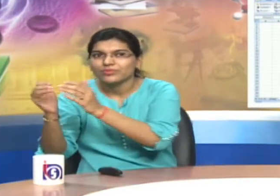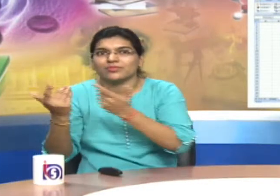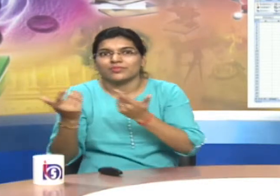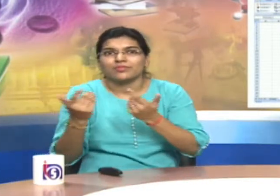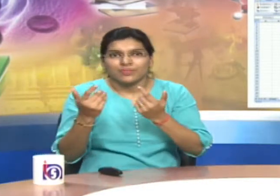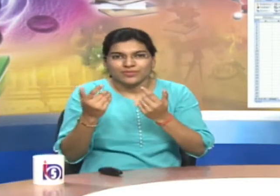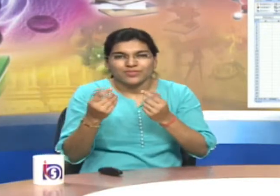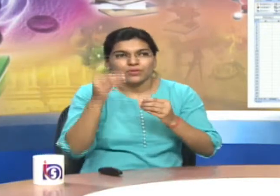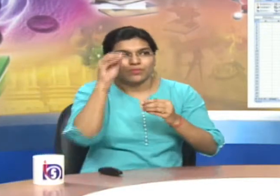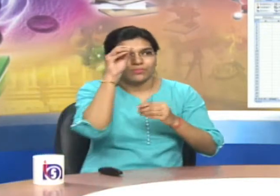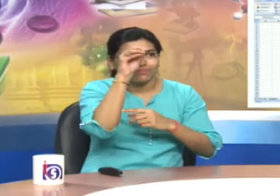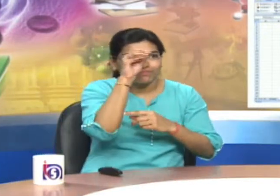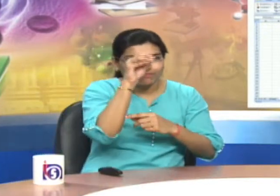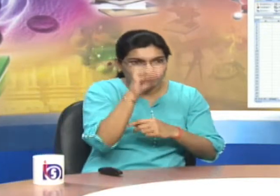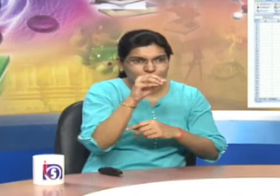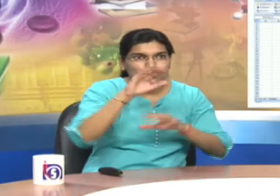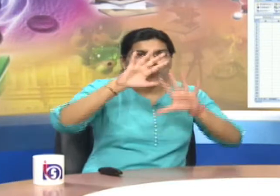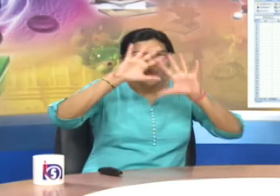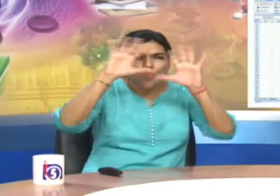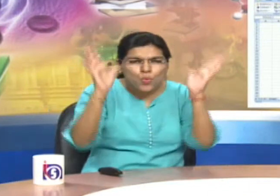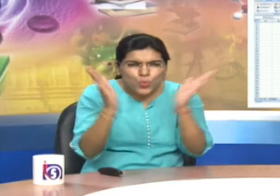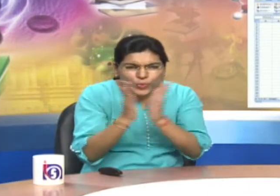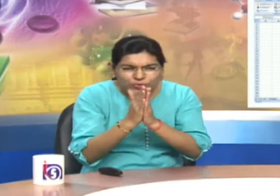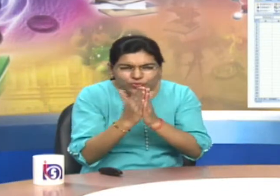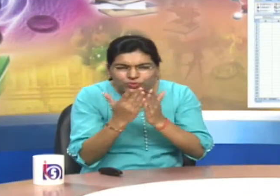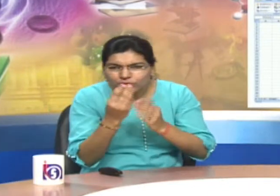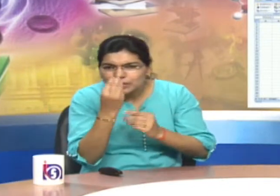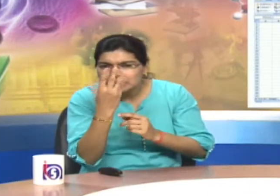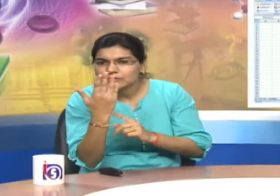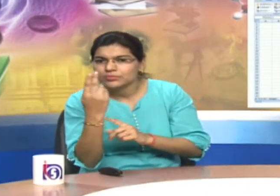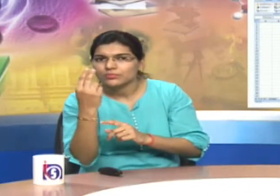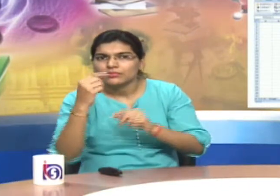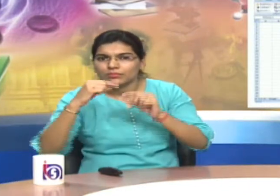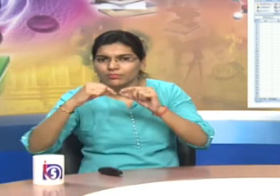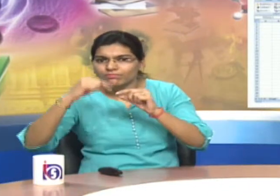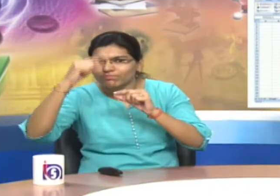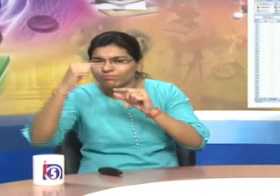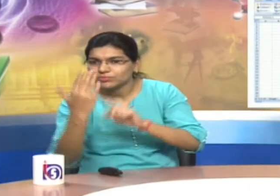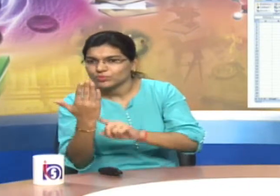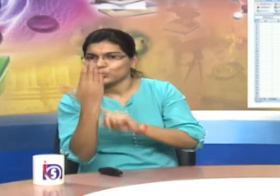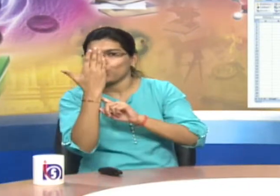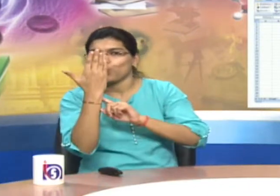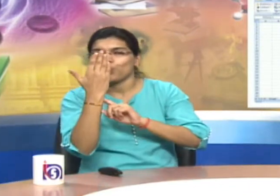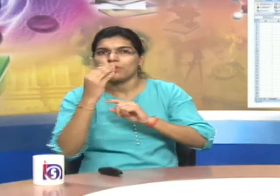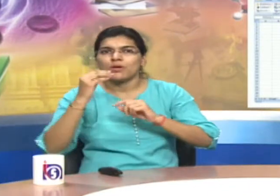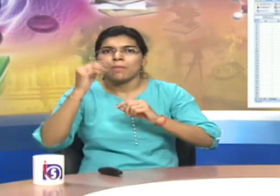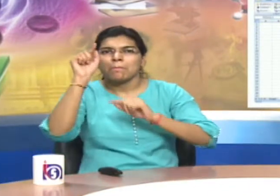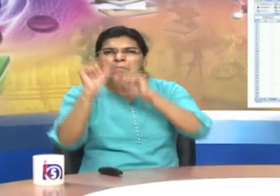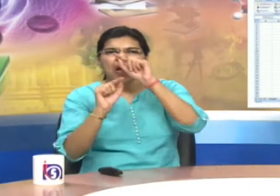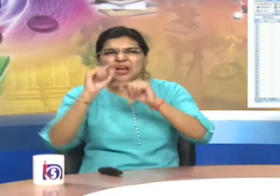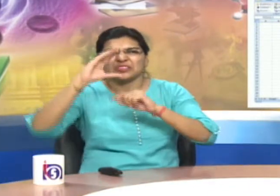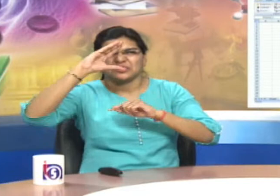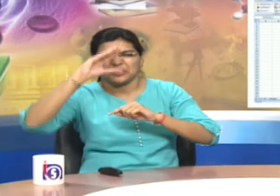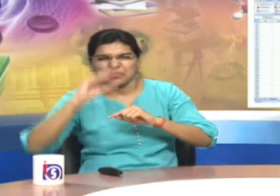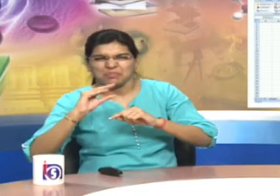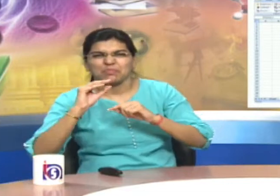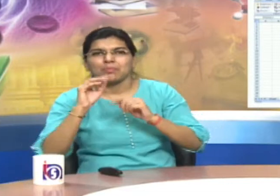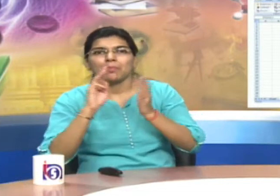B, C, different groups you make, and you put in their marks, and you want to see the